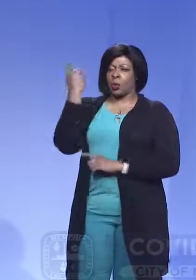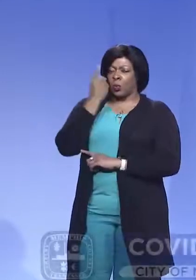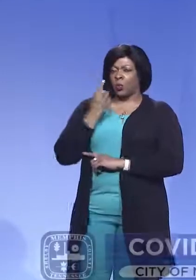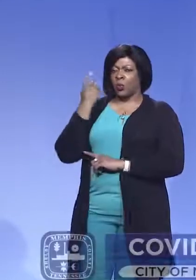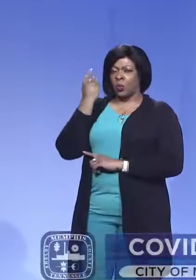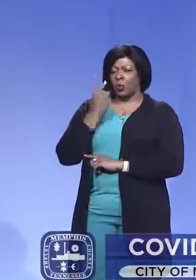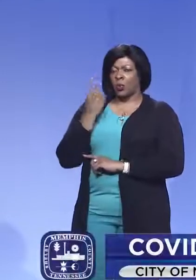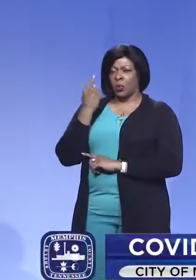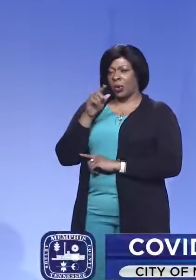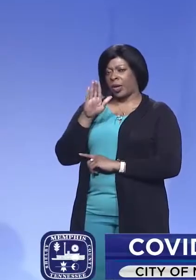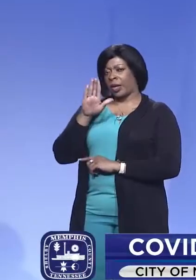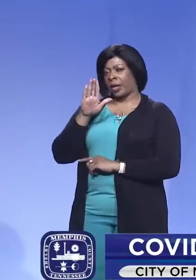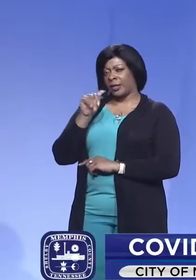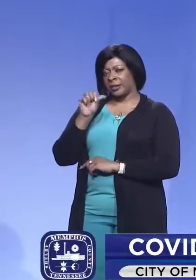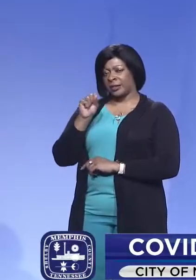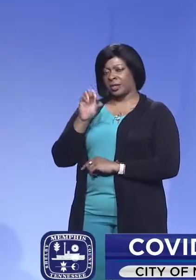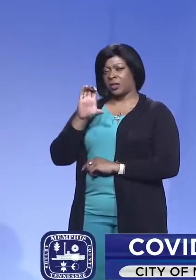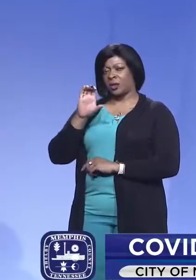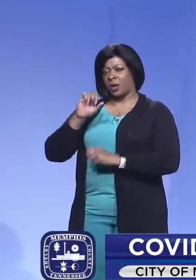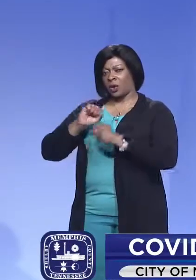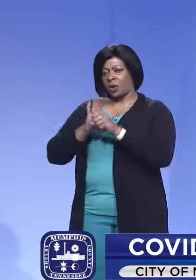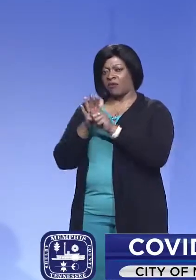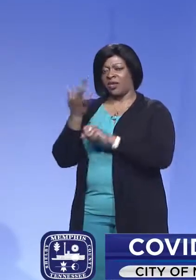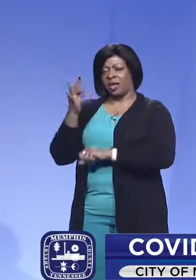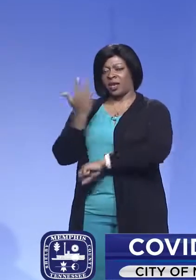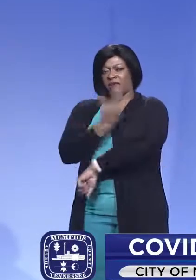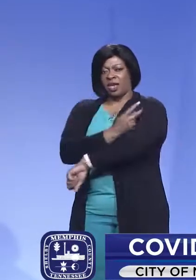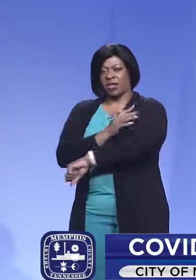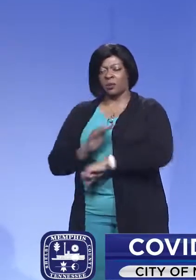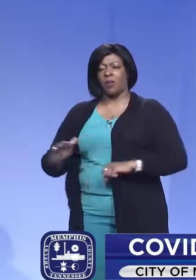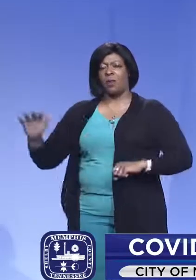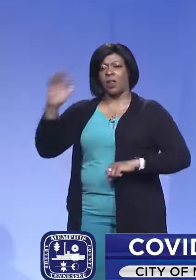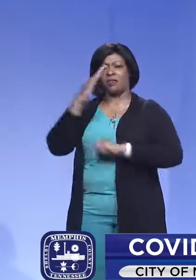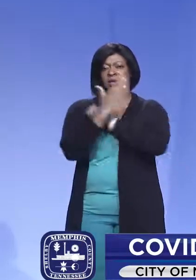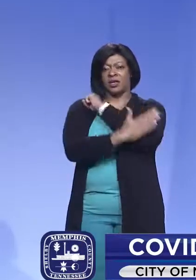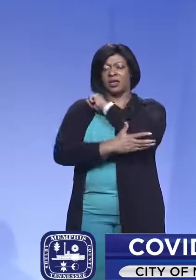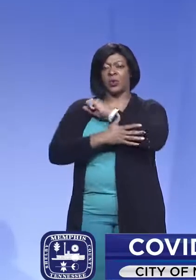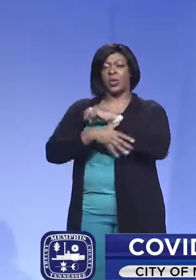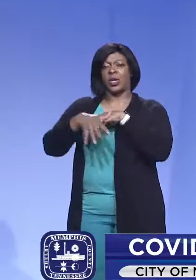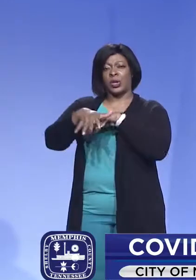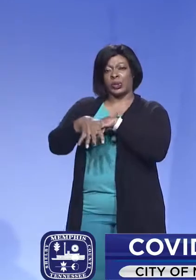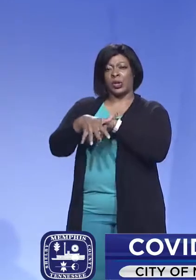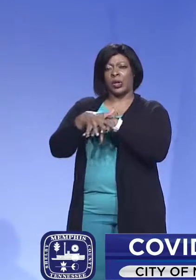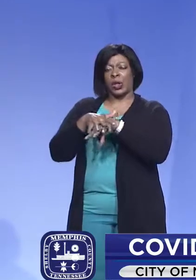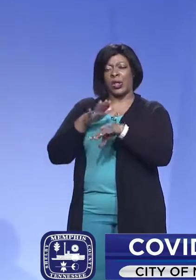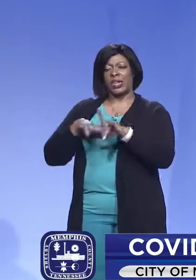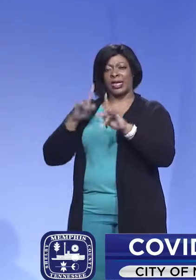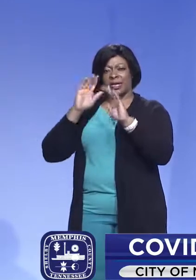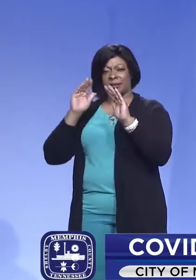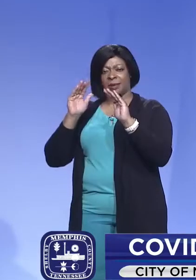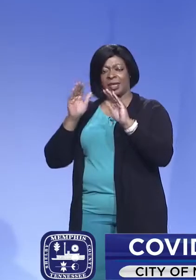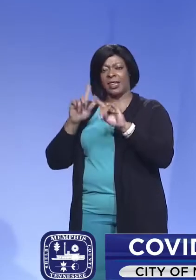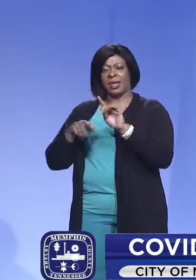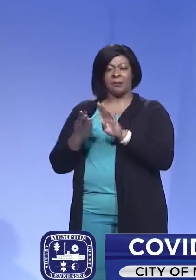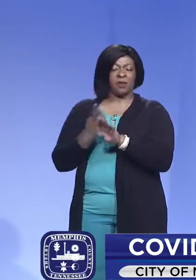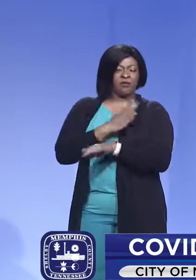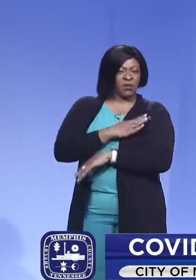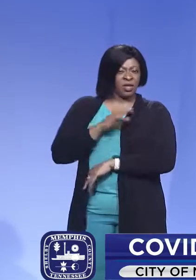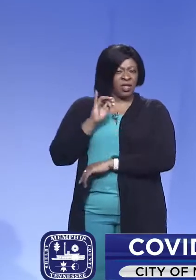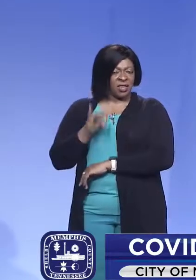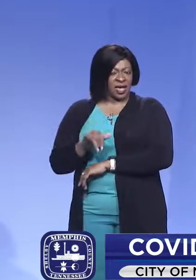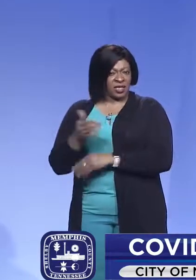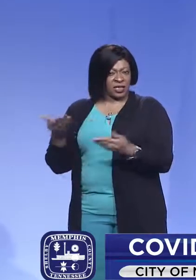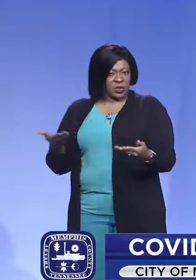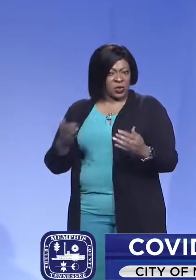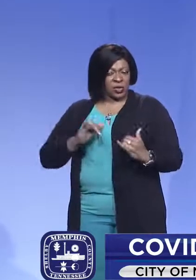of COVID-19 vaccinations throughout the country has been slower than expected in the early going. So is that the case in